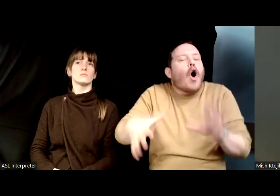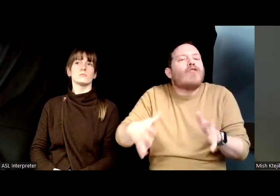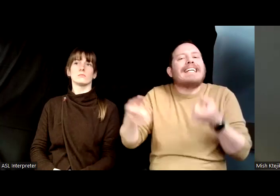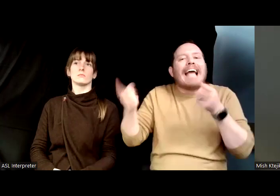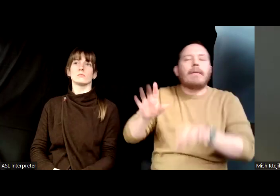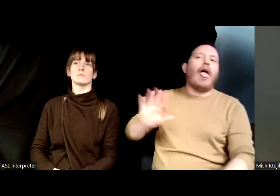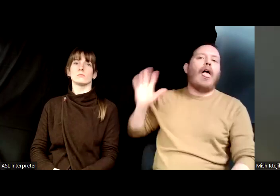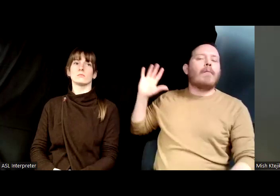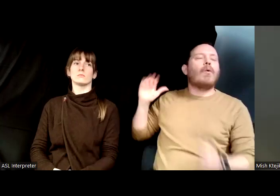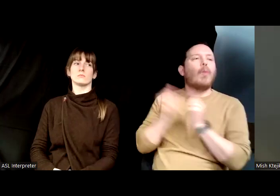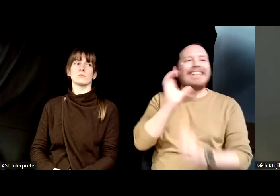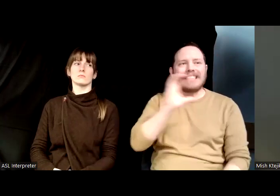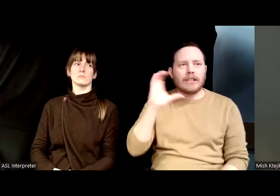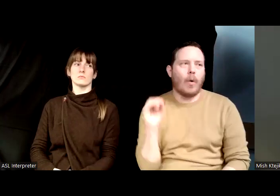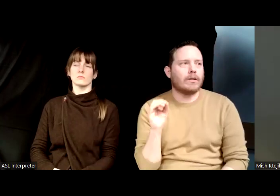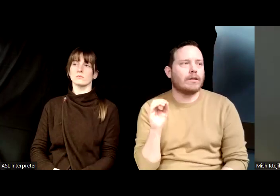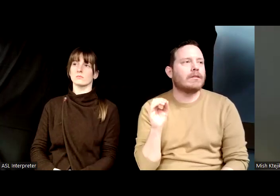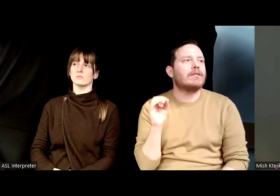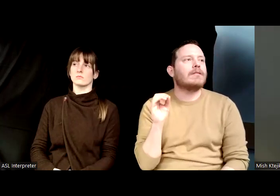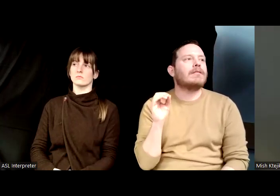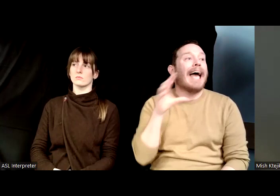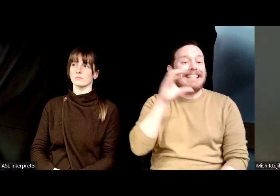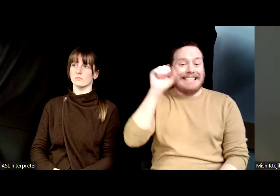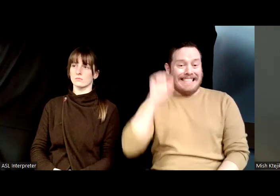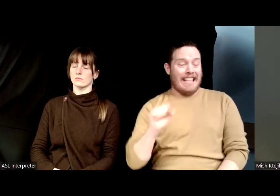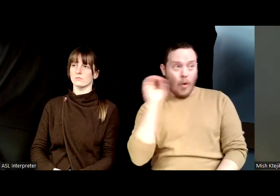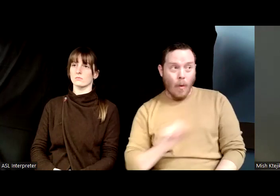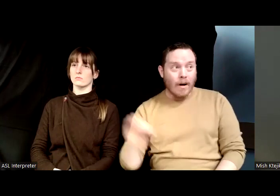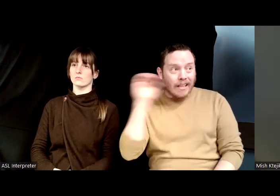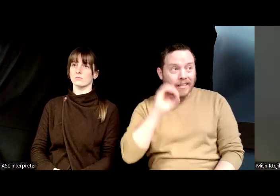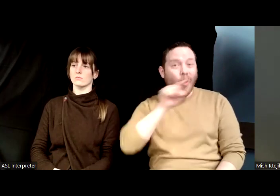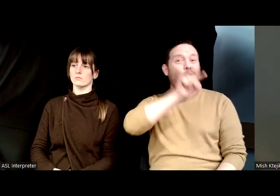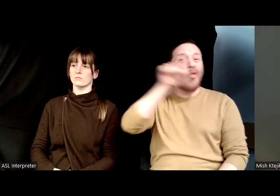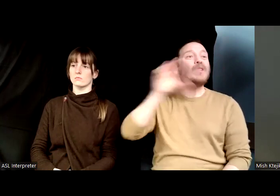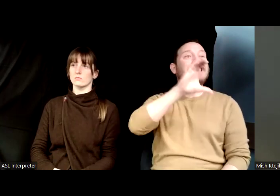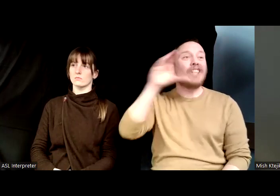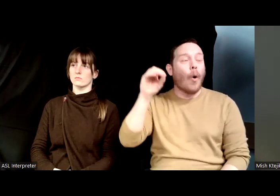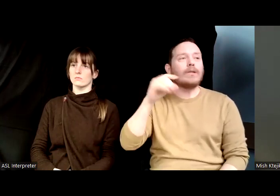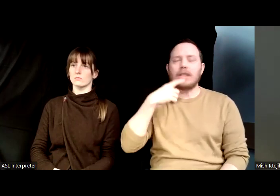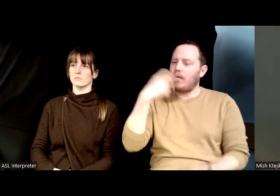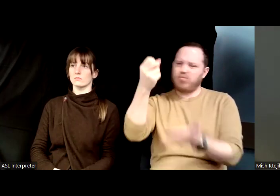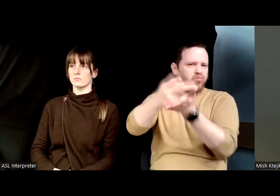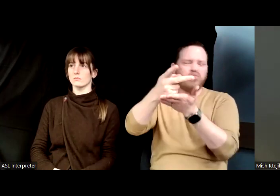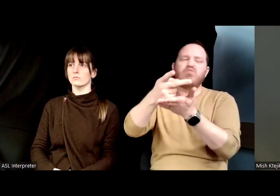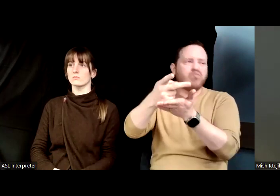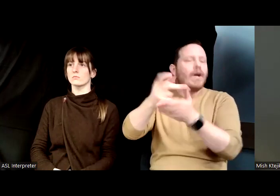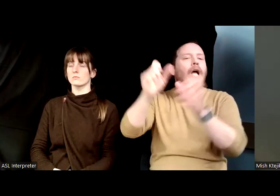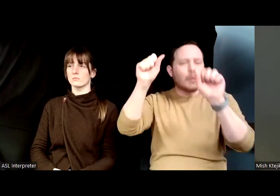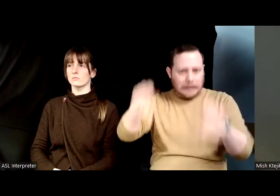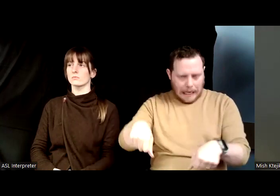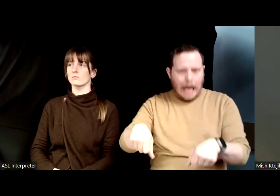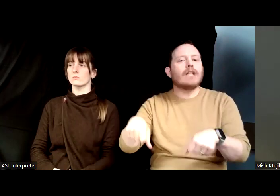So that's a discussion that I know has happened before with the CCO. In Southern Oregon, the